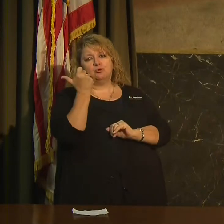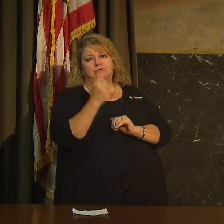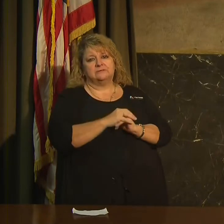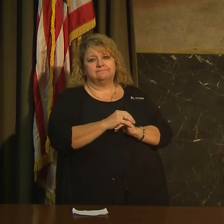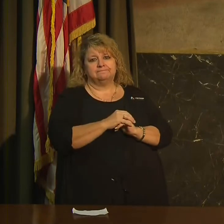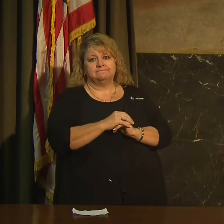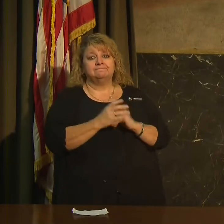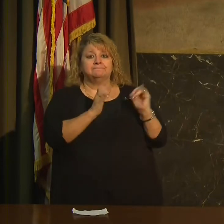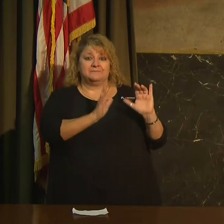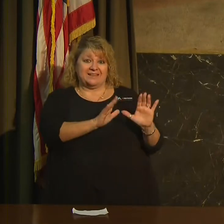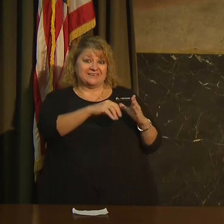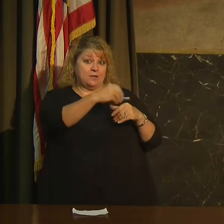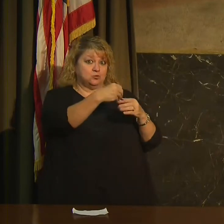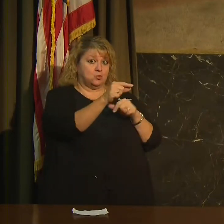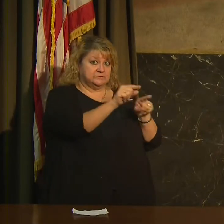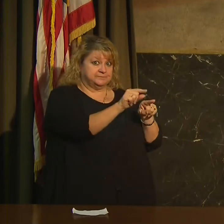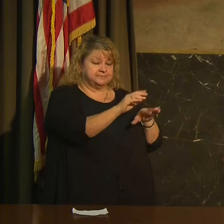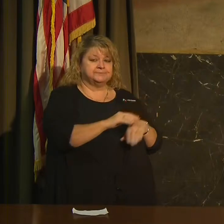Indoors,